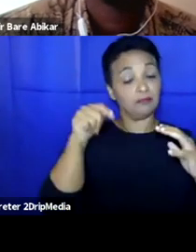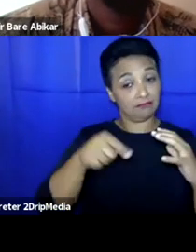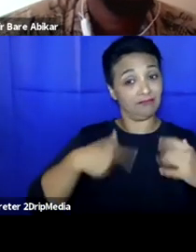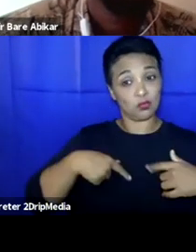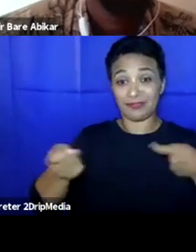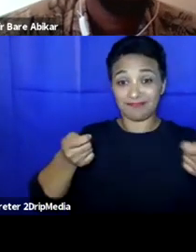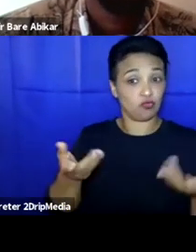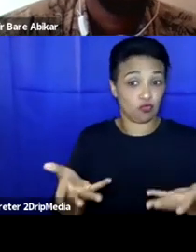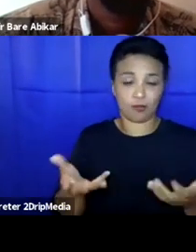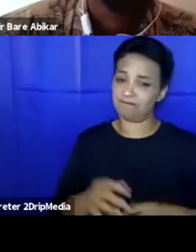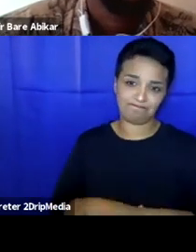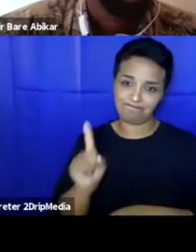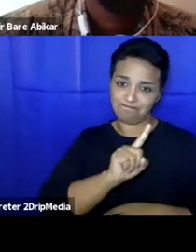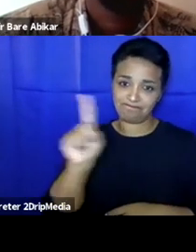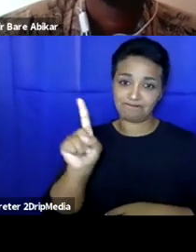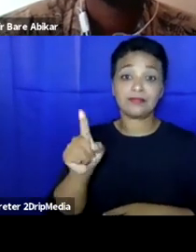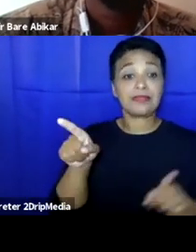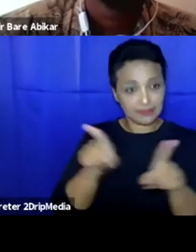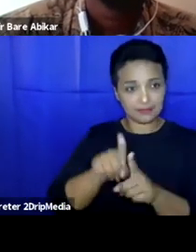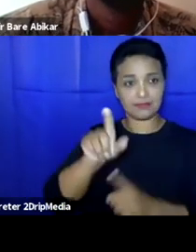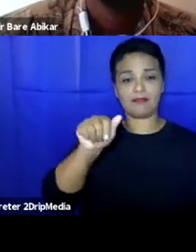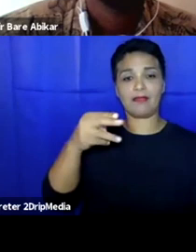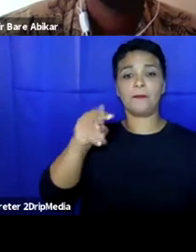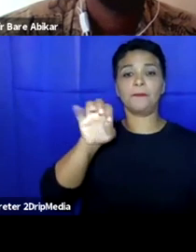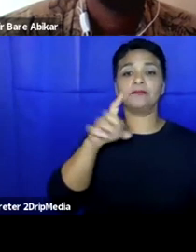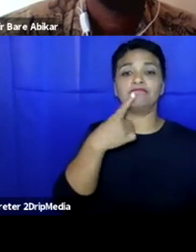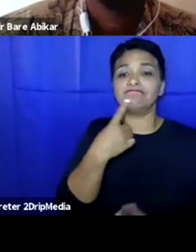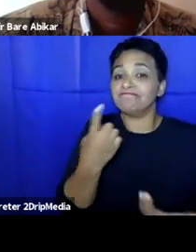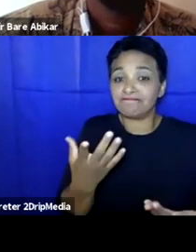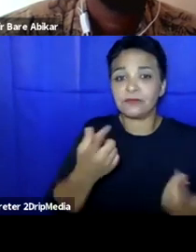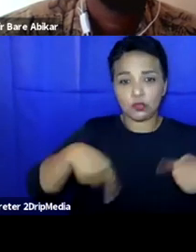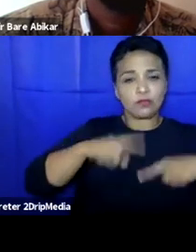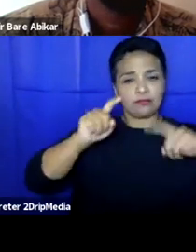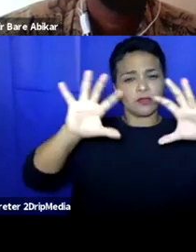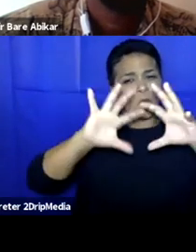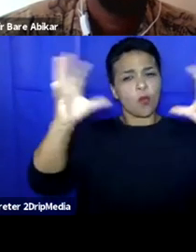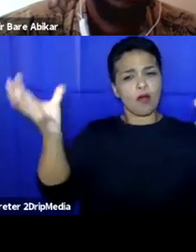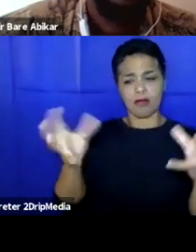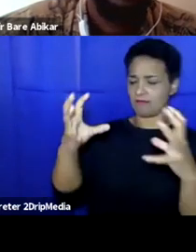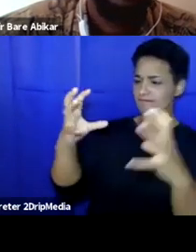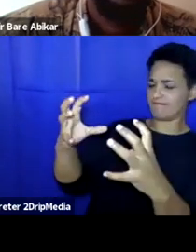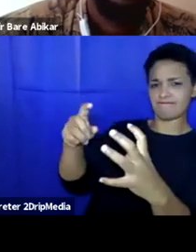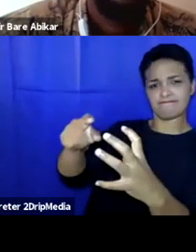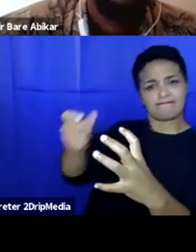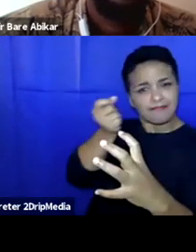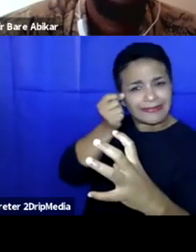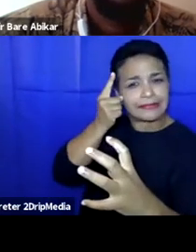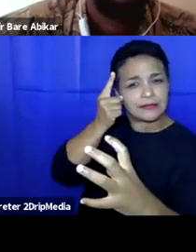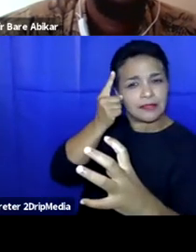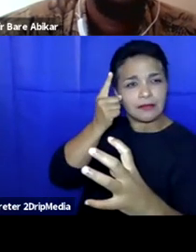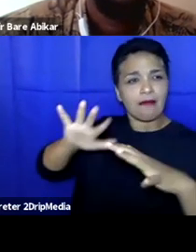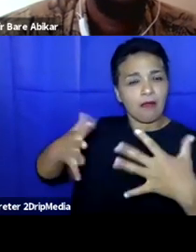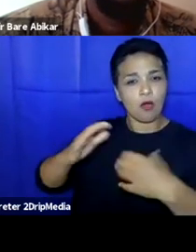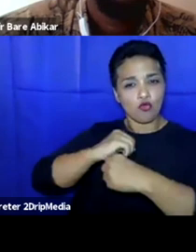Ahmed, to have a global, comprehensive understanding of protection in terms of